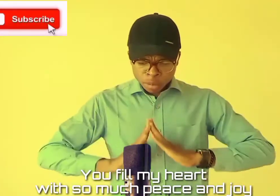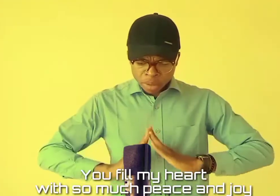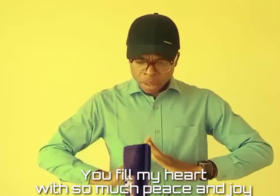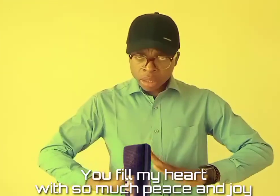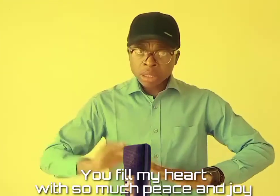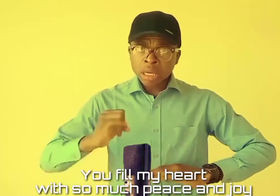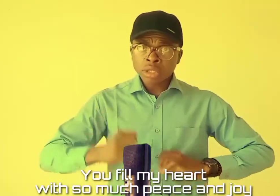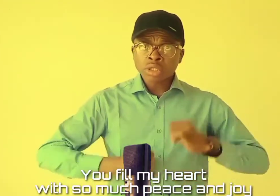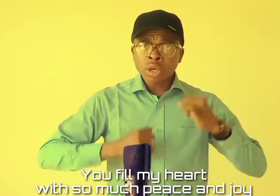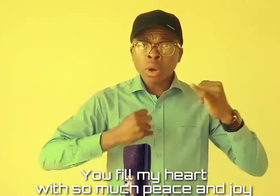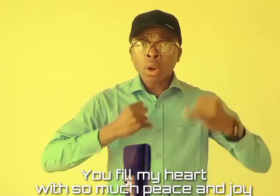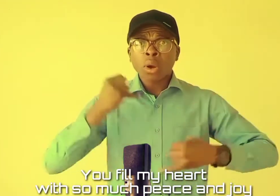peace and joy.